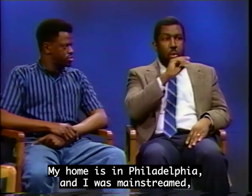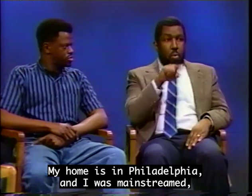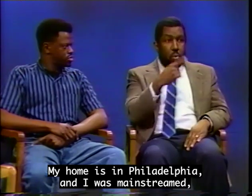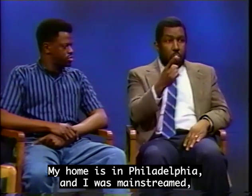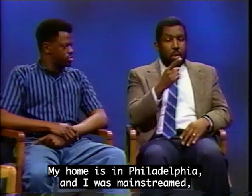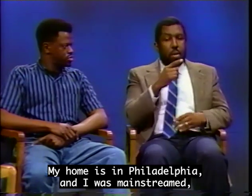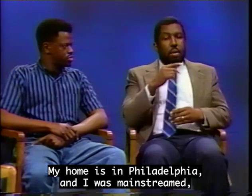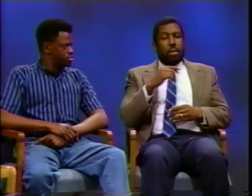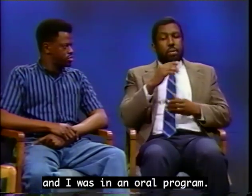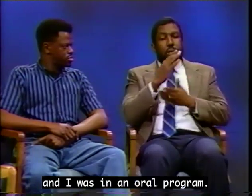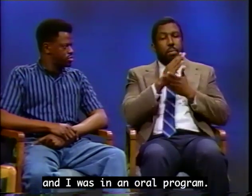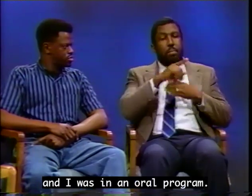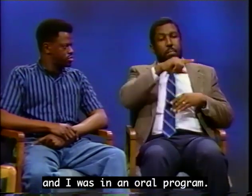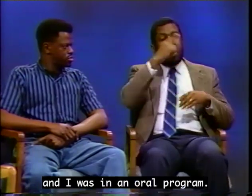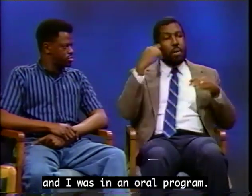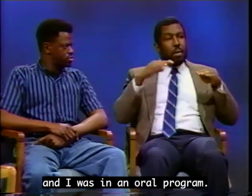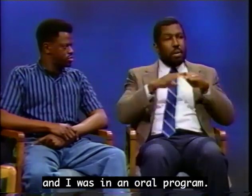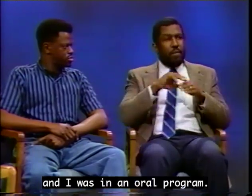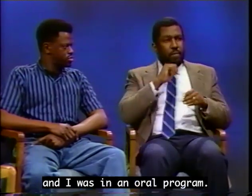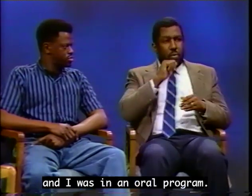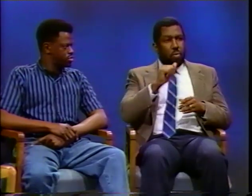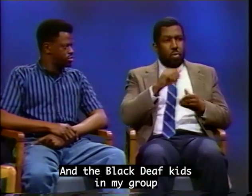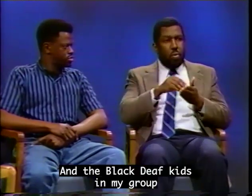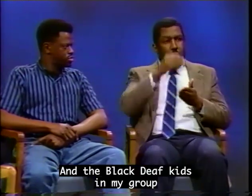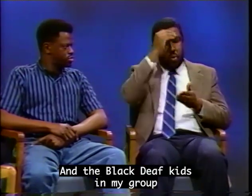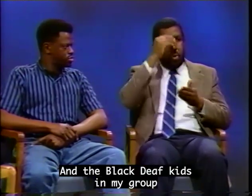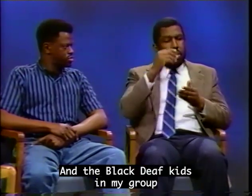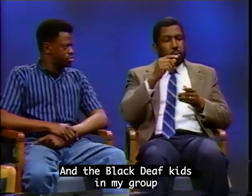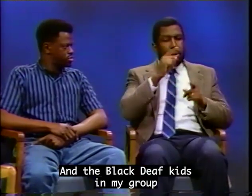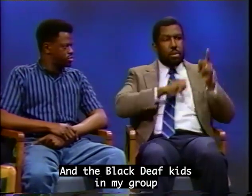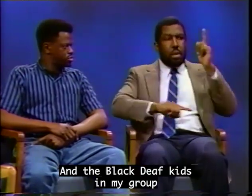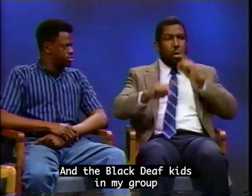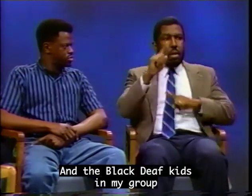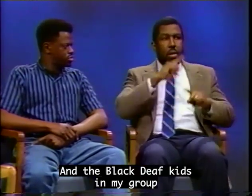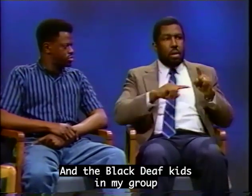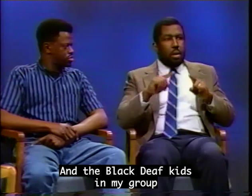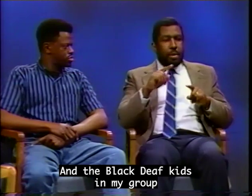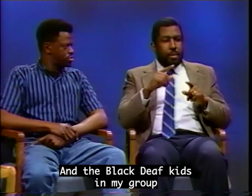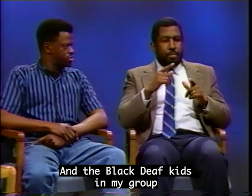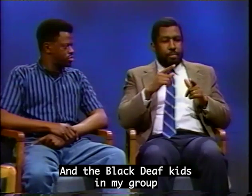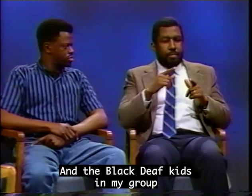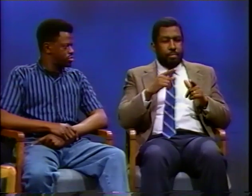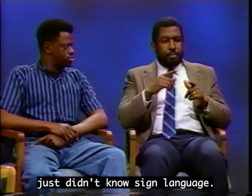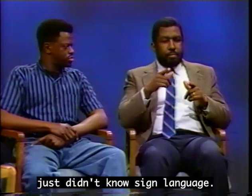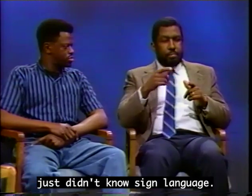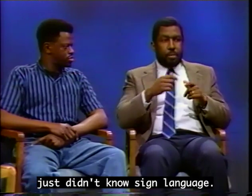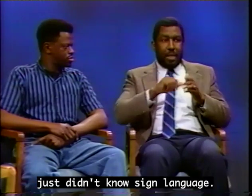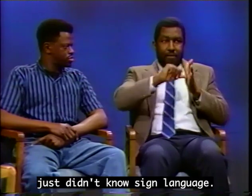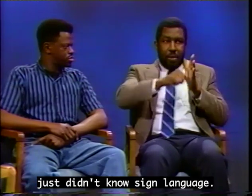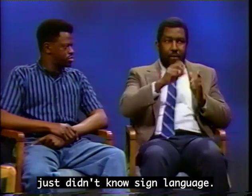was mainstream, and I was in an oral program. And the black deaf kids in my group just didn't know sign